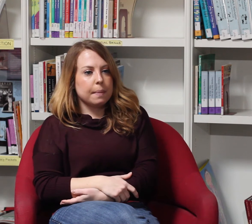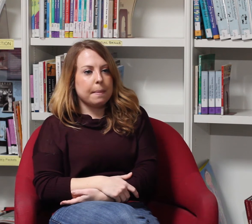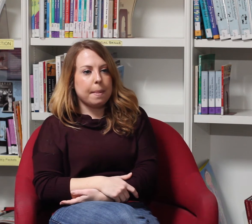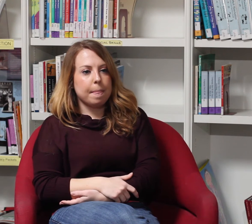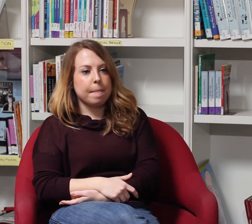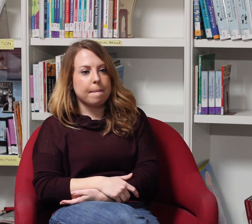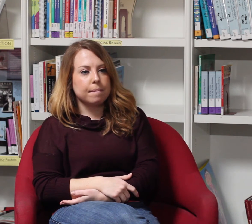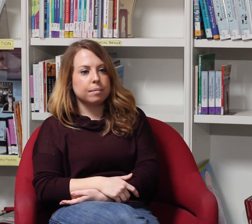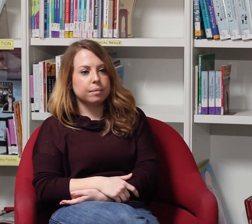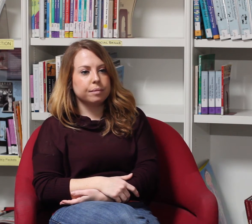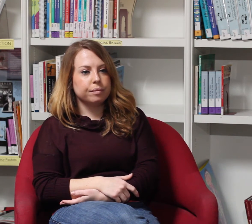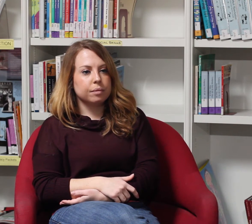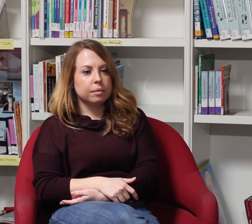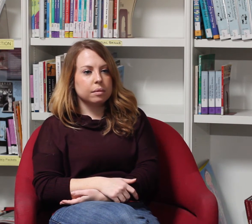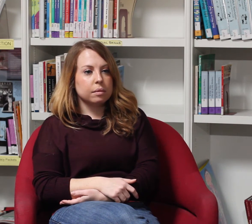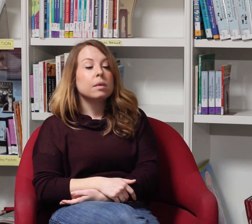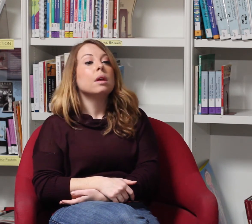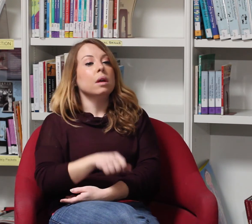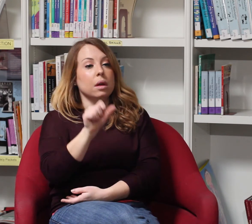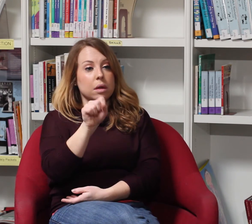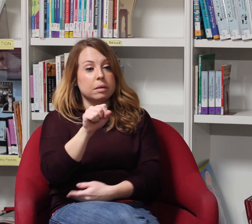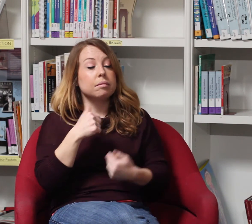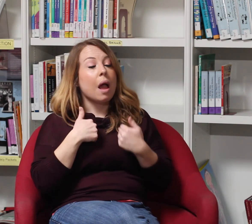You'd had the job before?